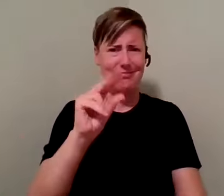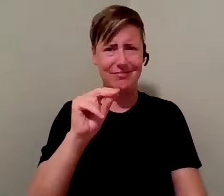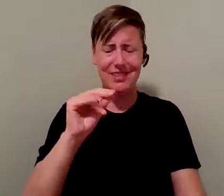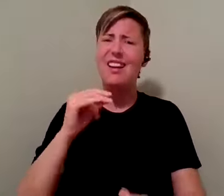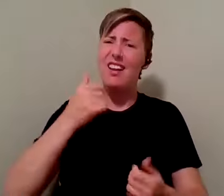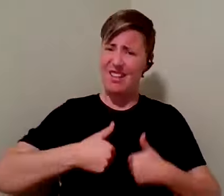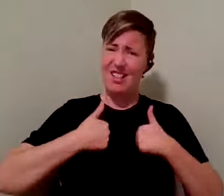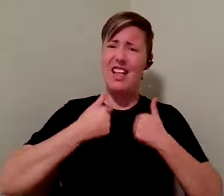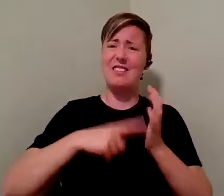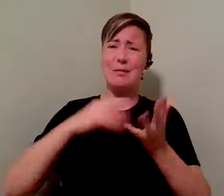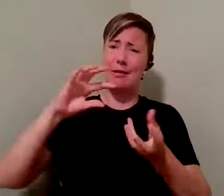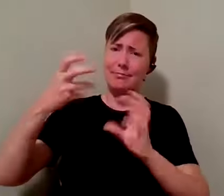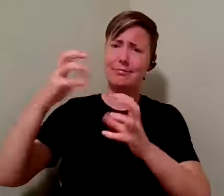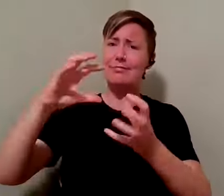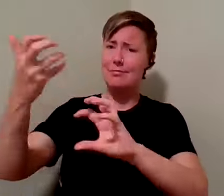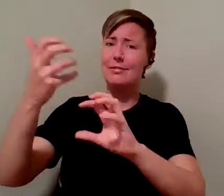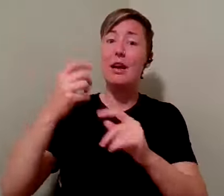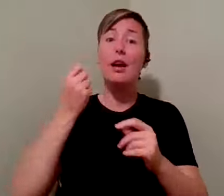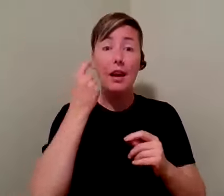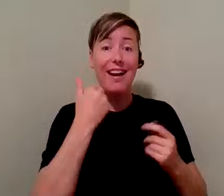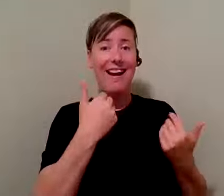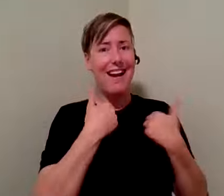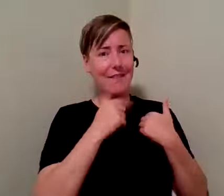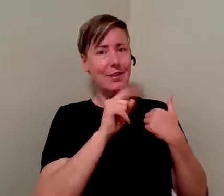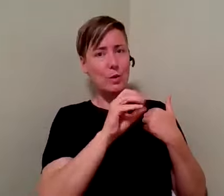to deal with it when I am not doing well.